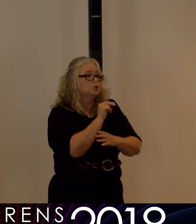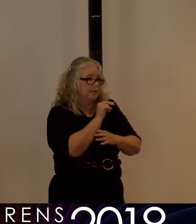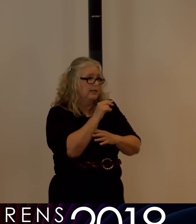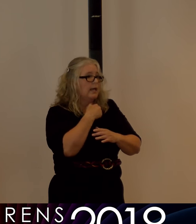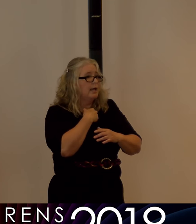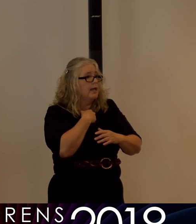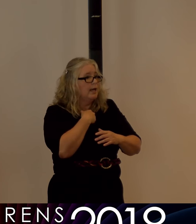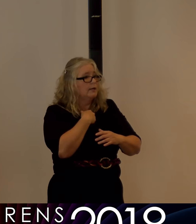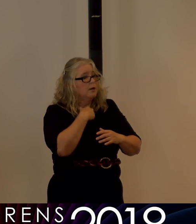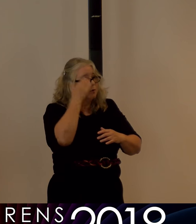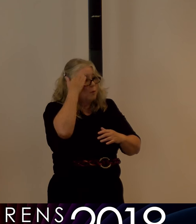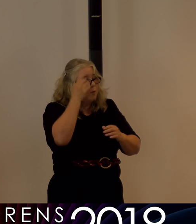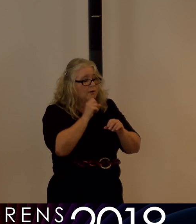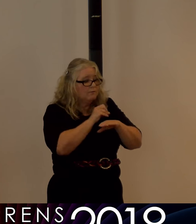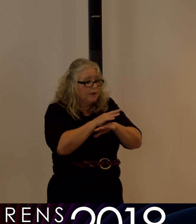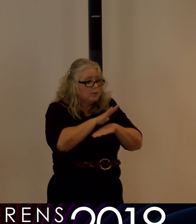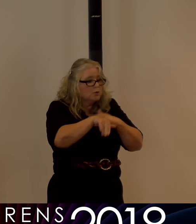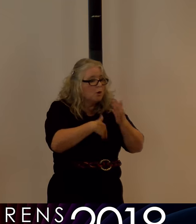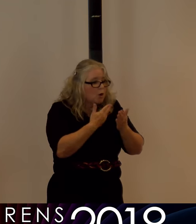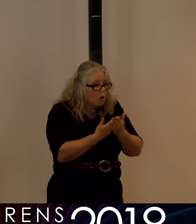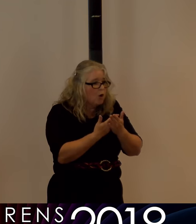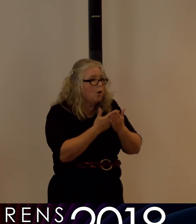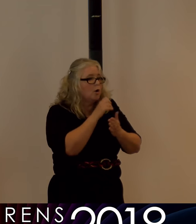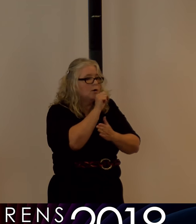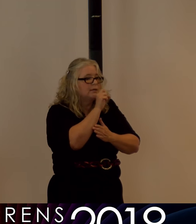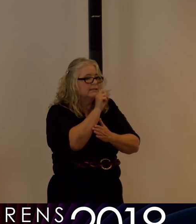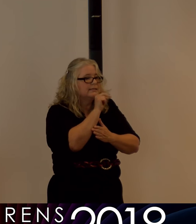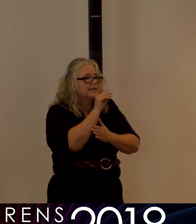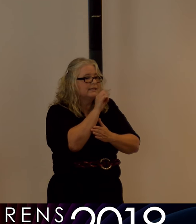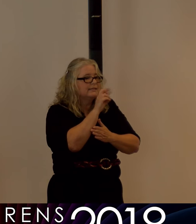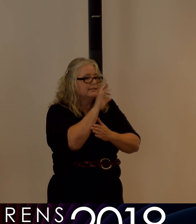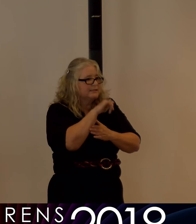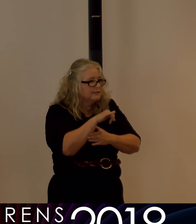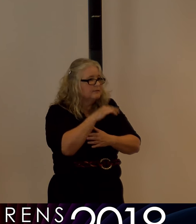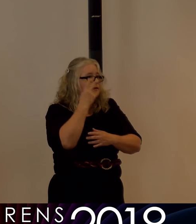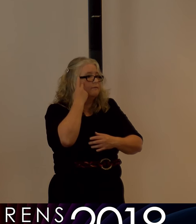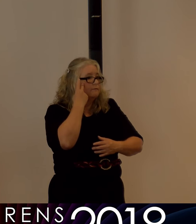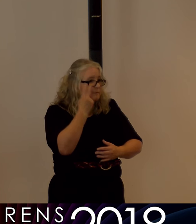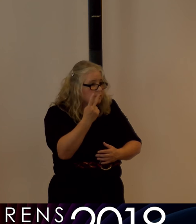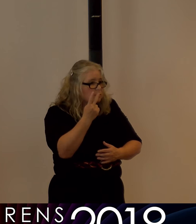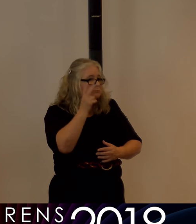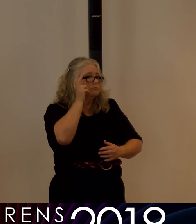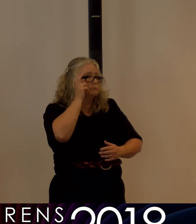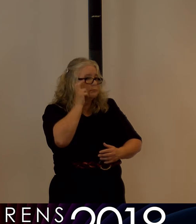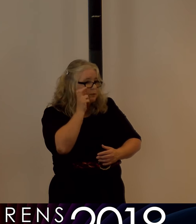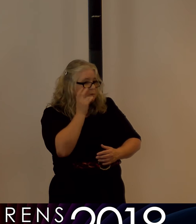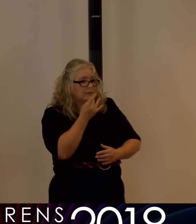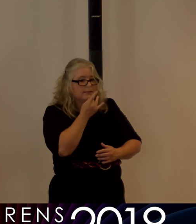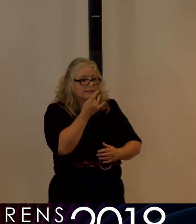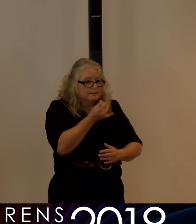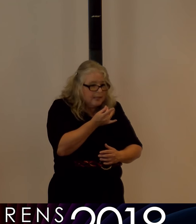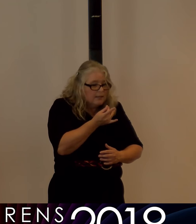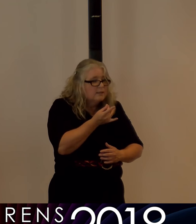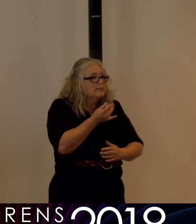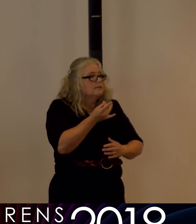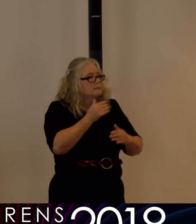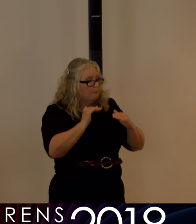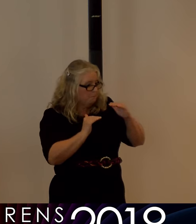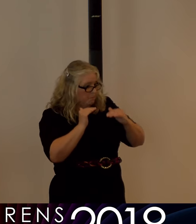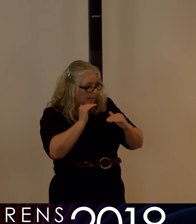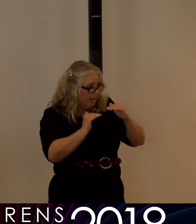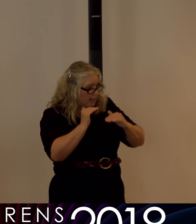senses: vision, hearing, taste, balance, pain sensation, tactile